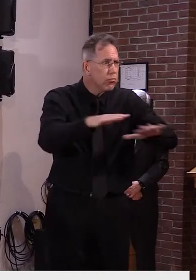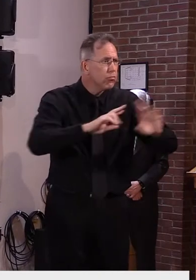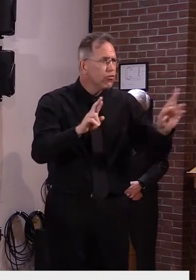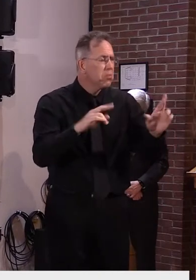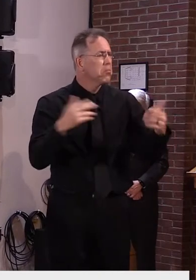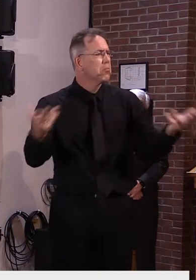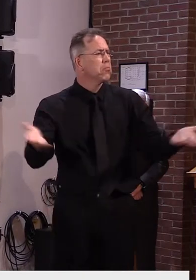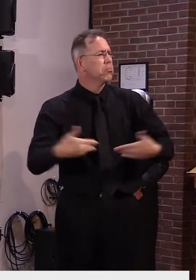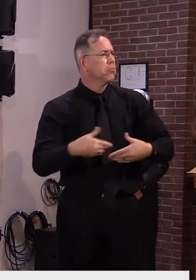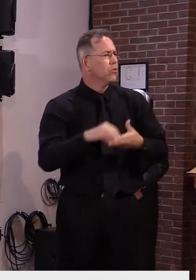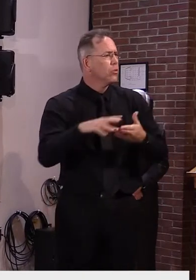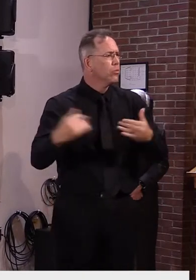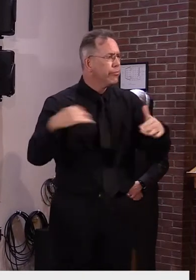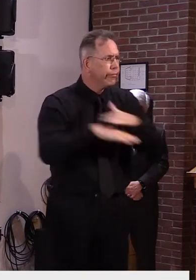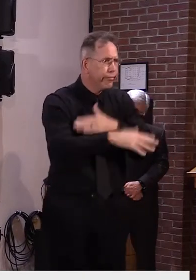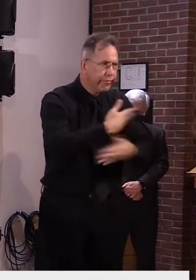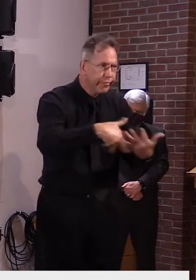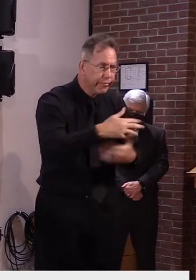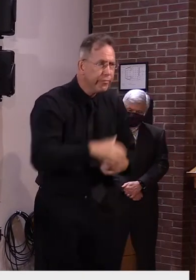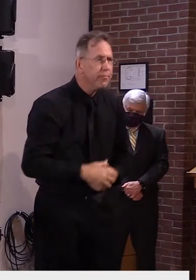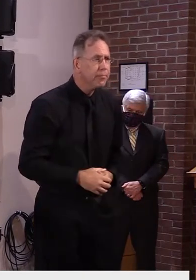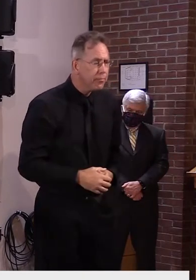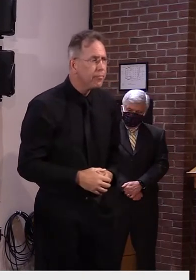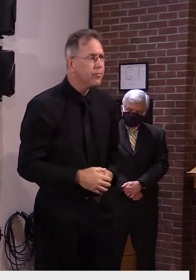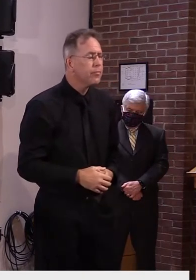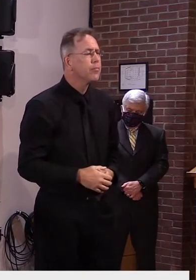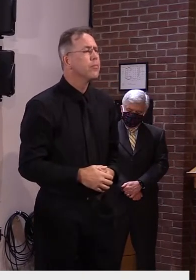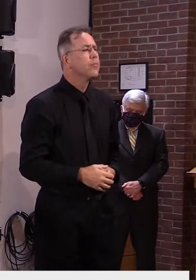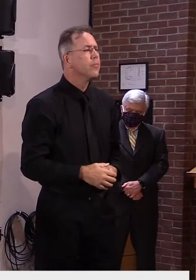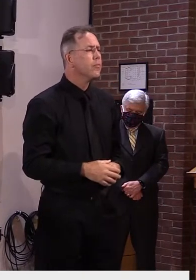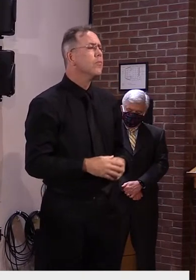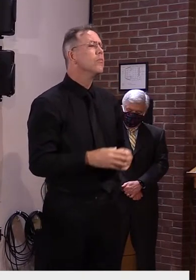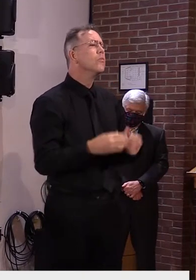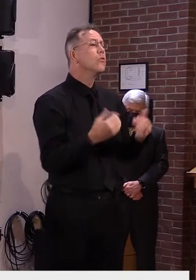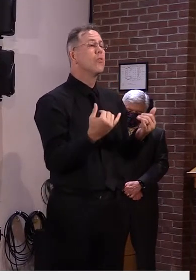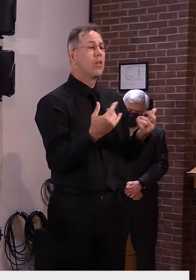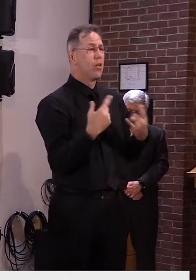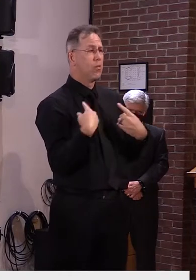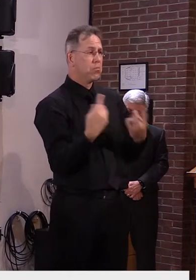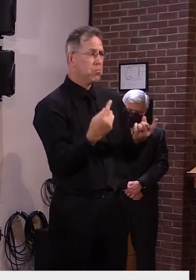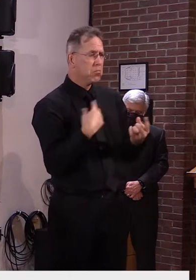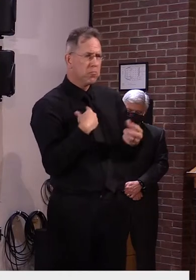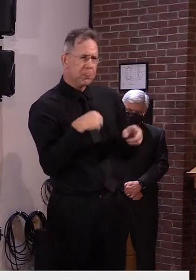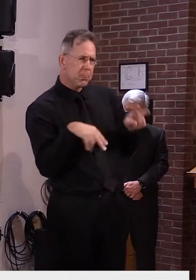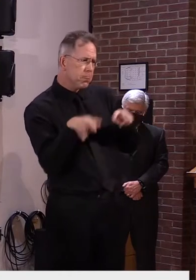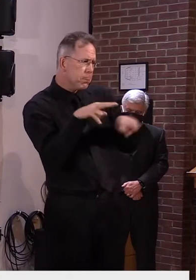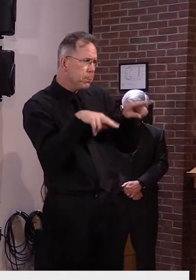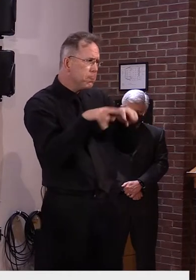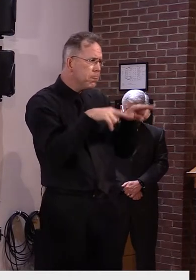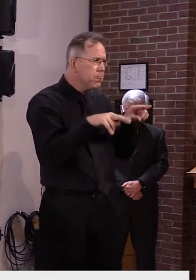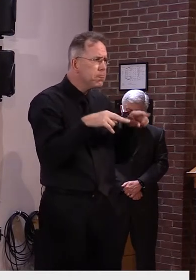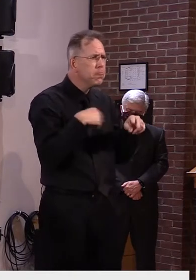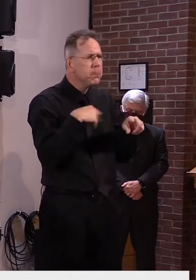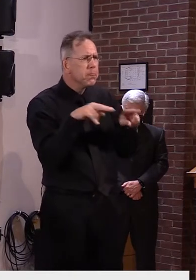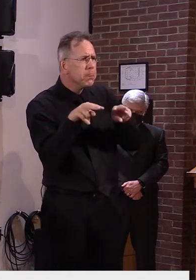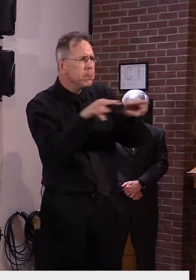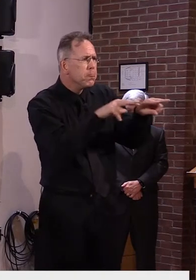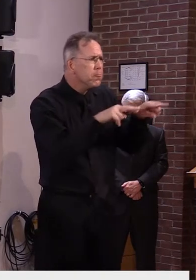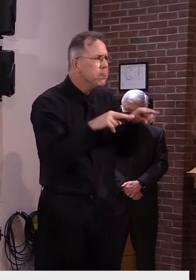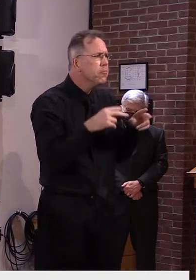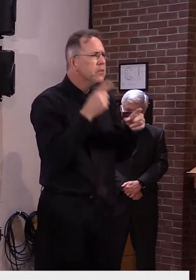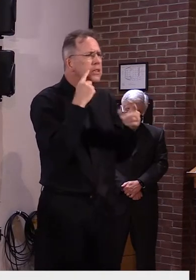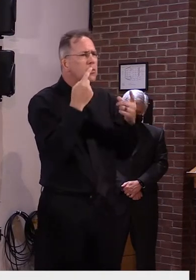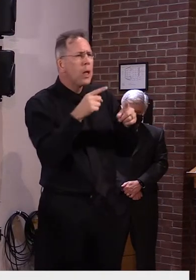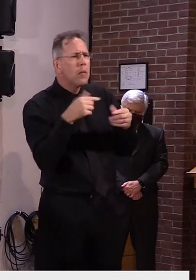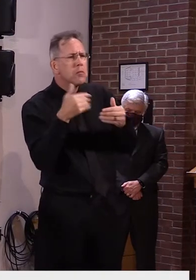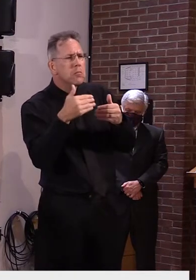design, we included the ability to toggle between step levels in our mitigation strategies and gave school districts the additional flexibility to move between